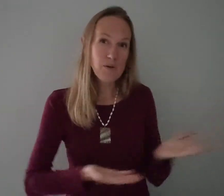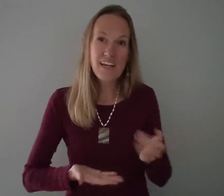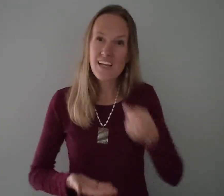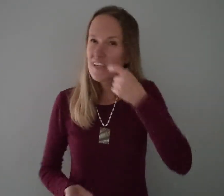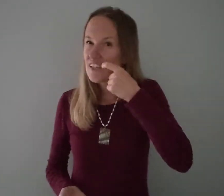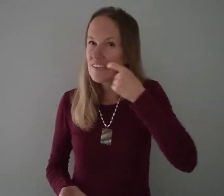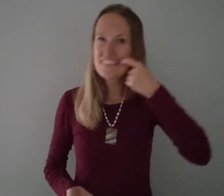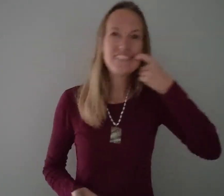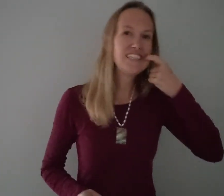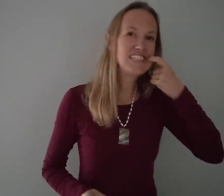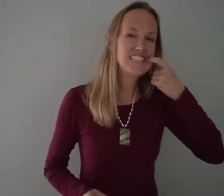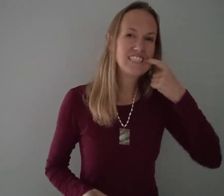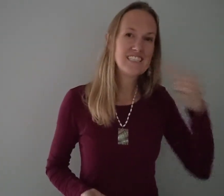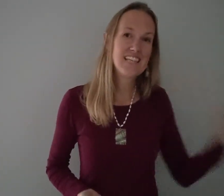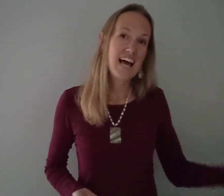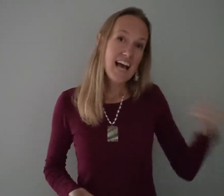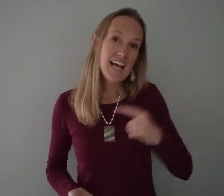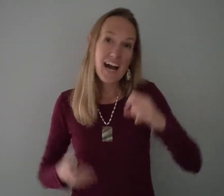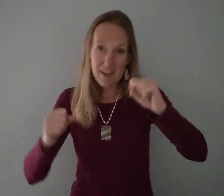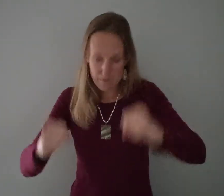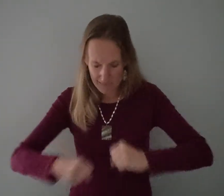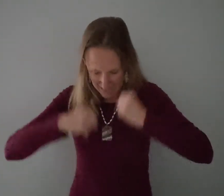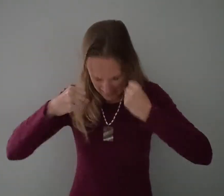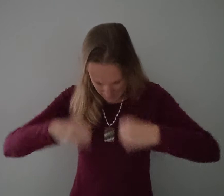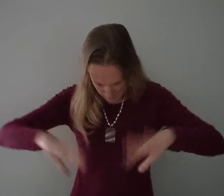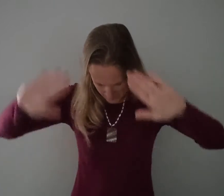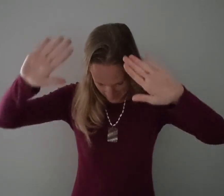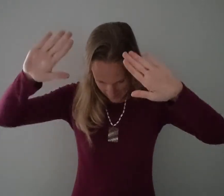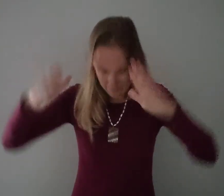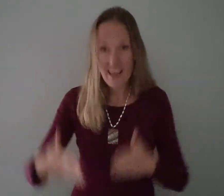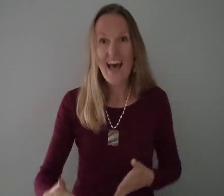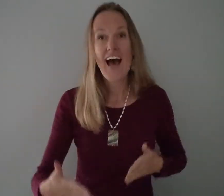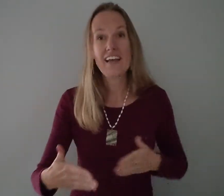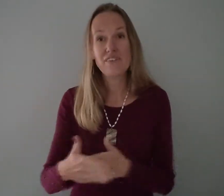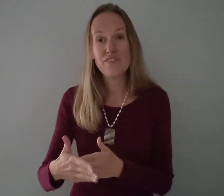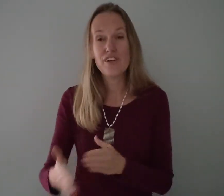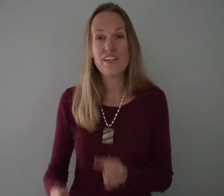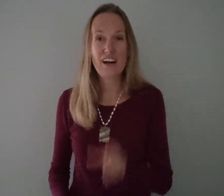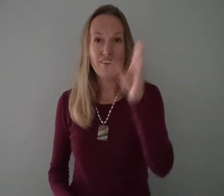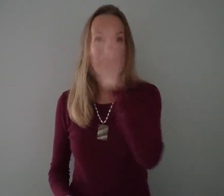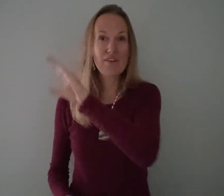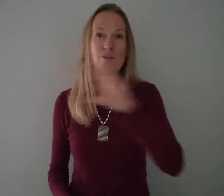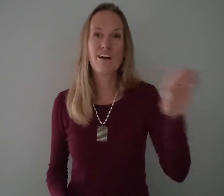bring your addictions, come lay them down at the foot of the